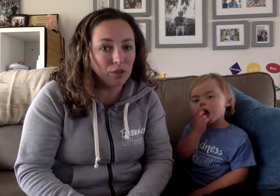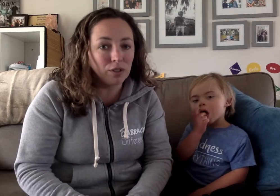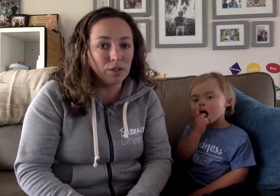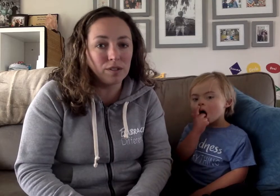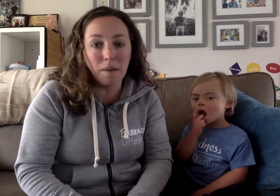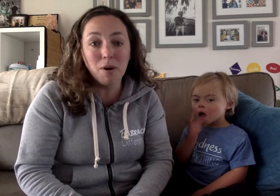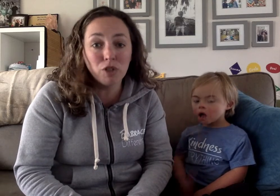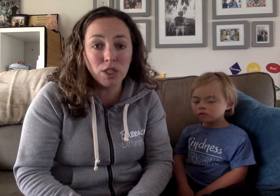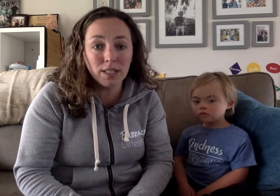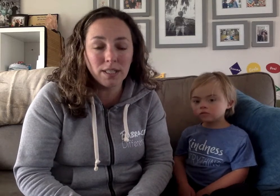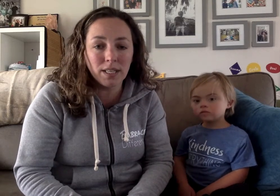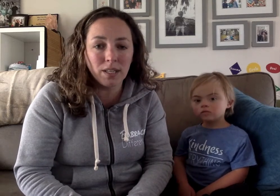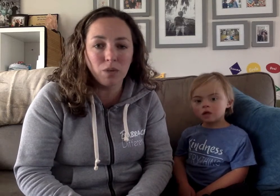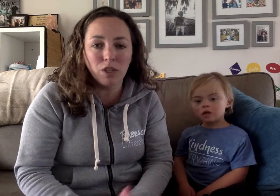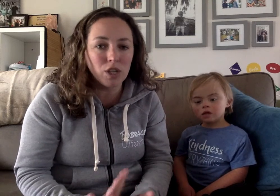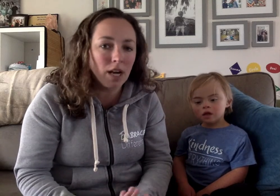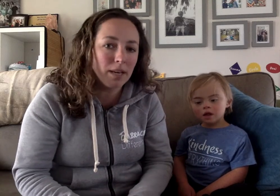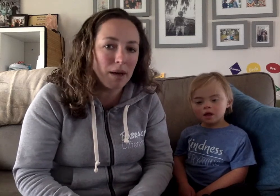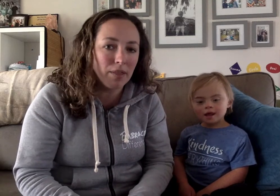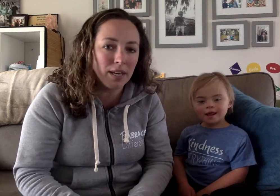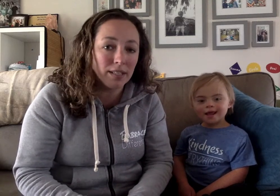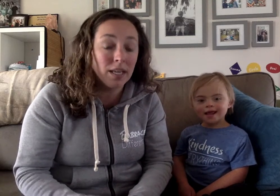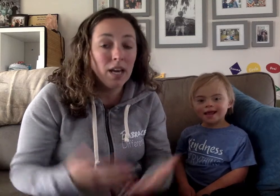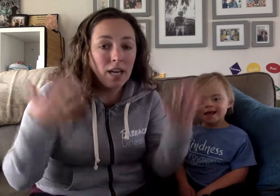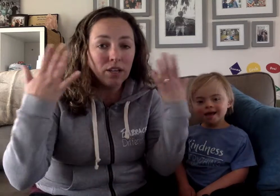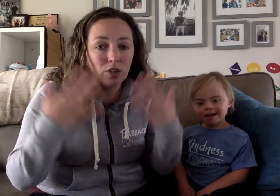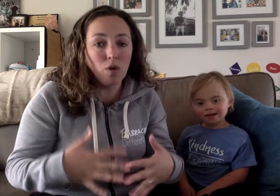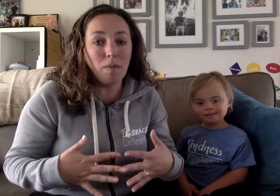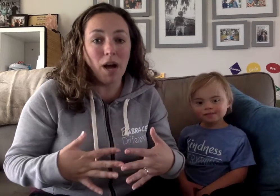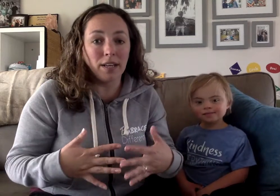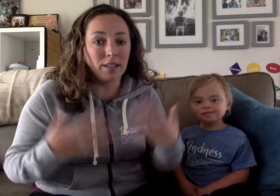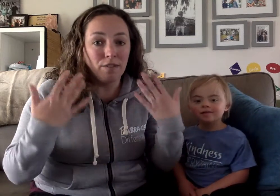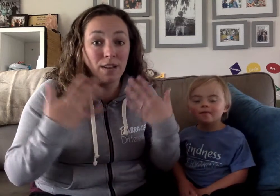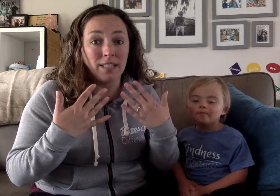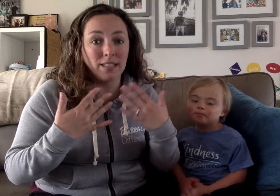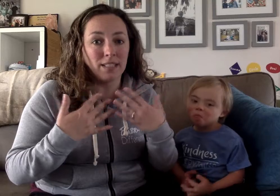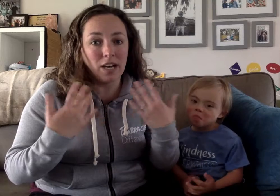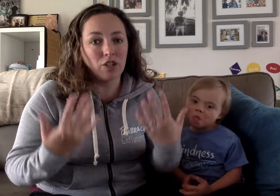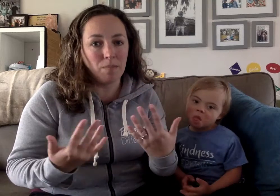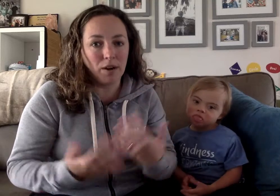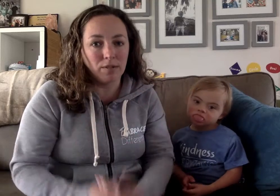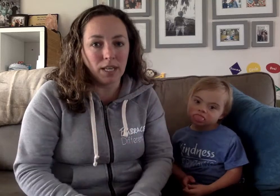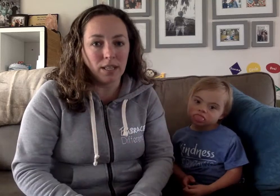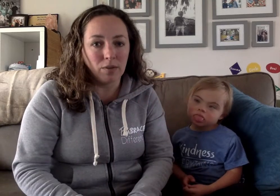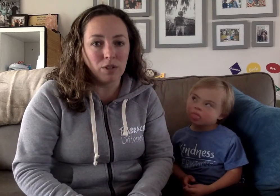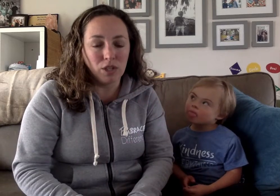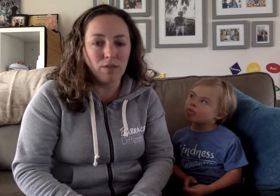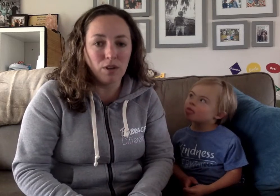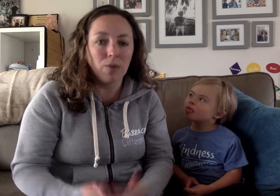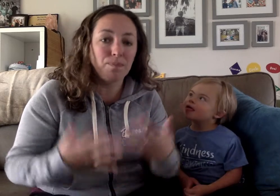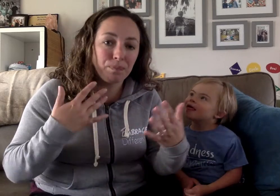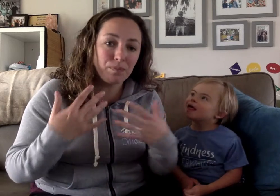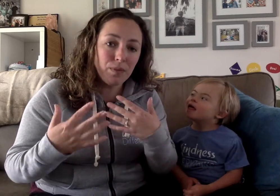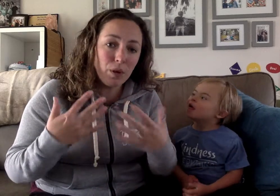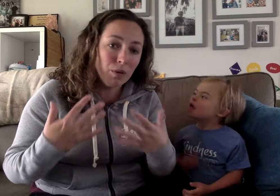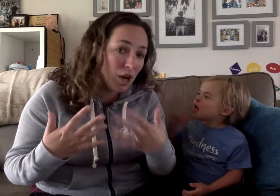for emotions and when you're talking about things, your whole body and your face is actually part of sign language. Even though we know